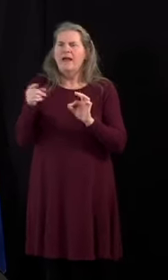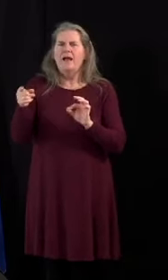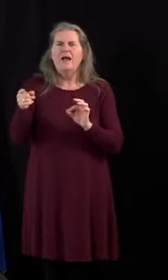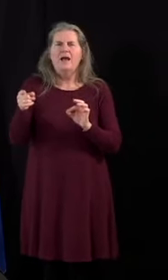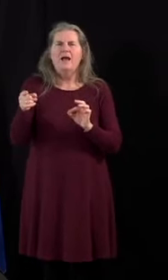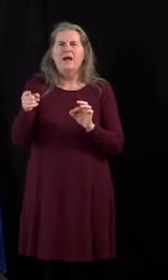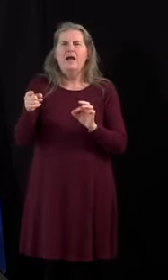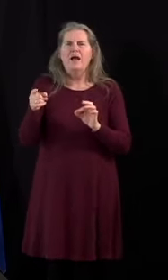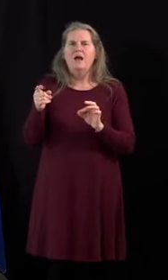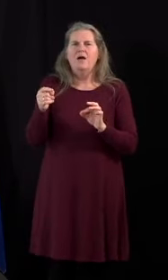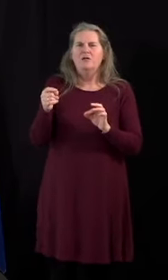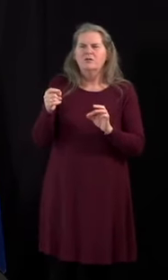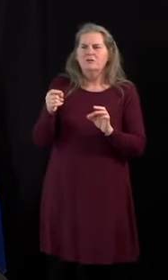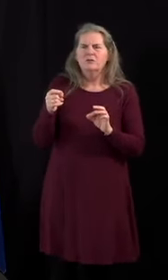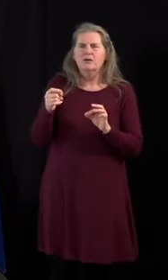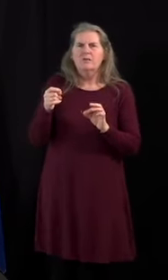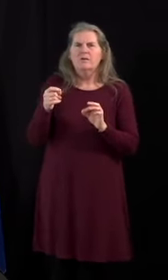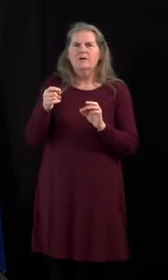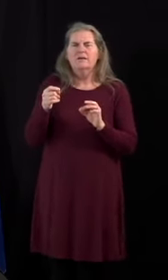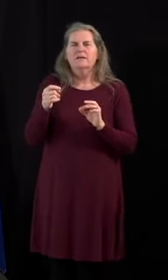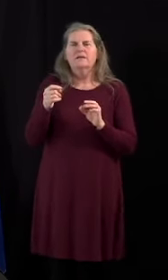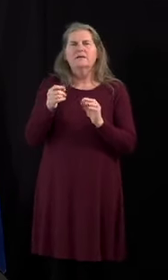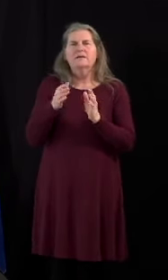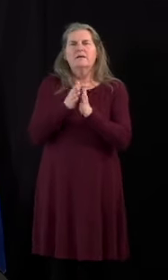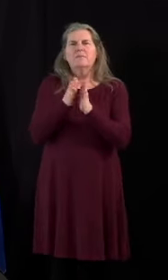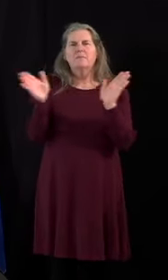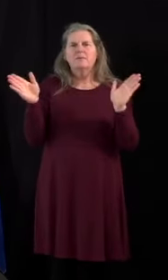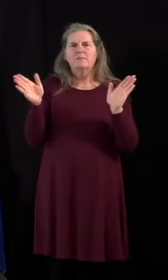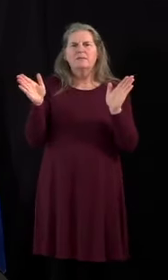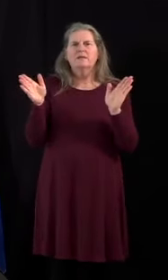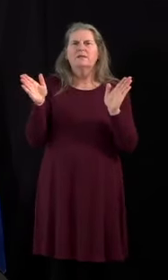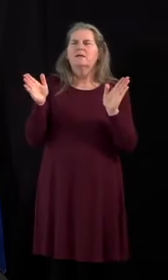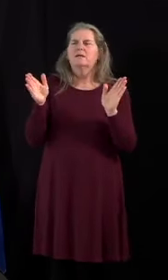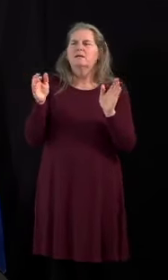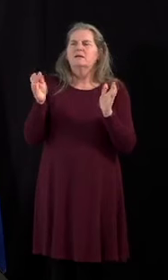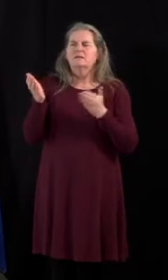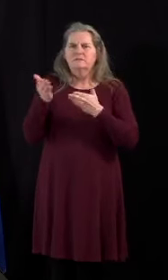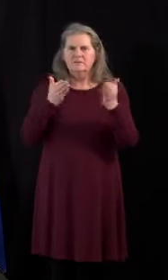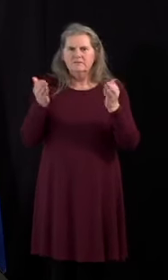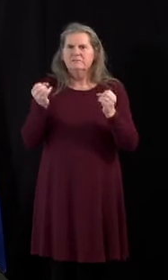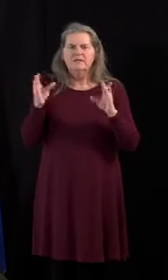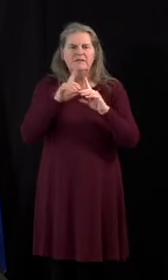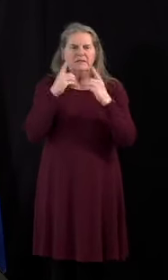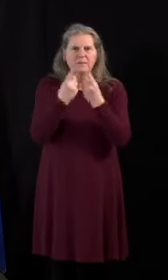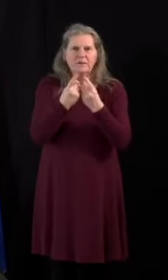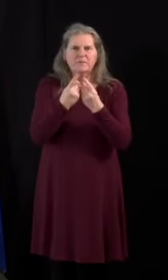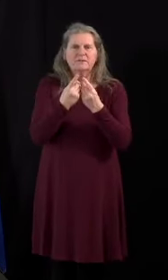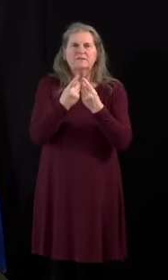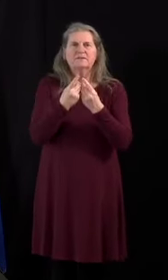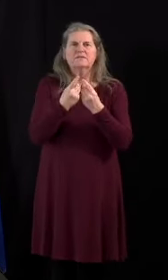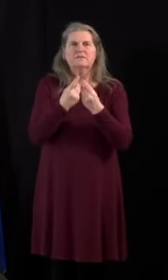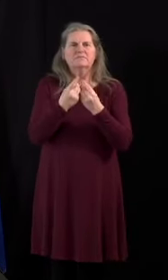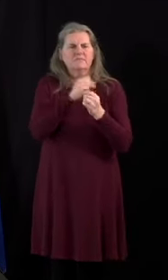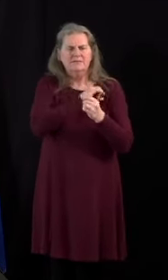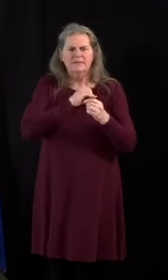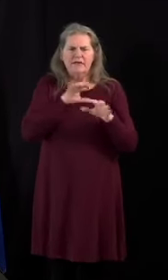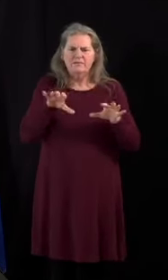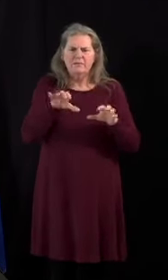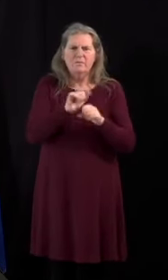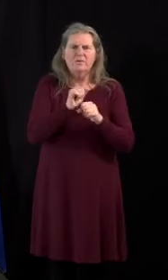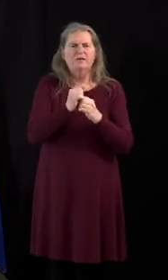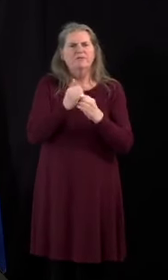the opportunity. I know there's been a lot of people within our public service that have worked on this from multiple departments. But I do want to